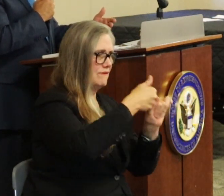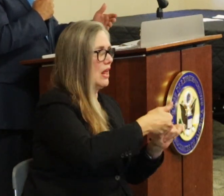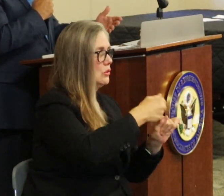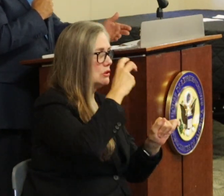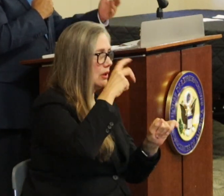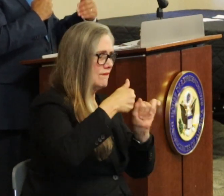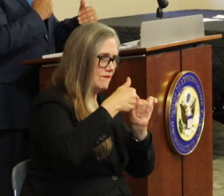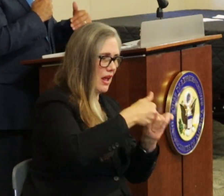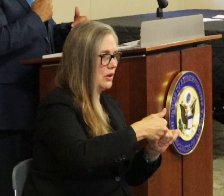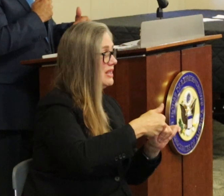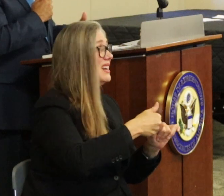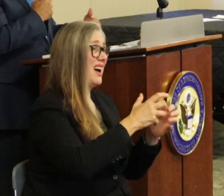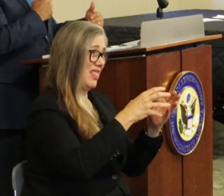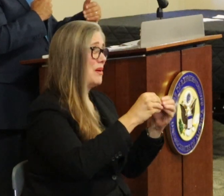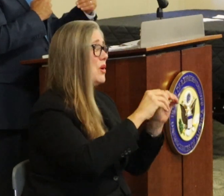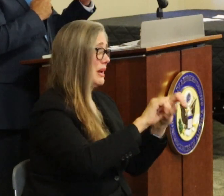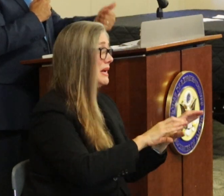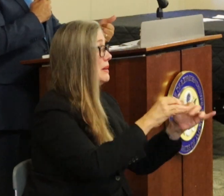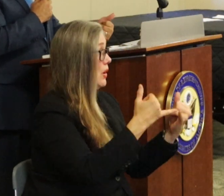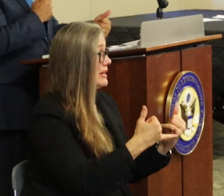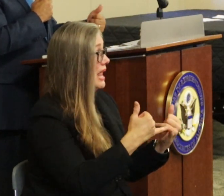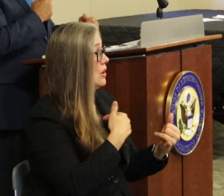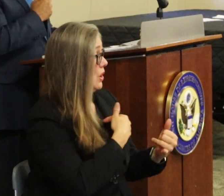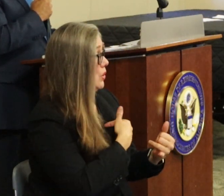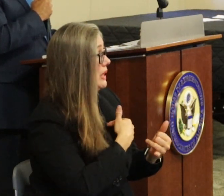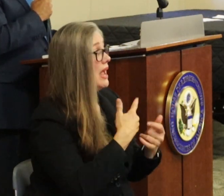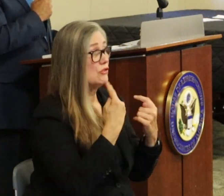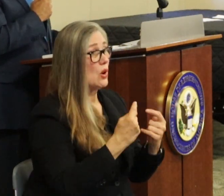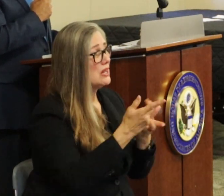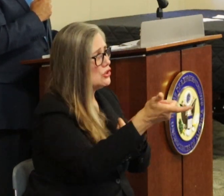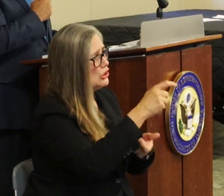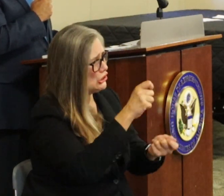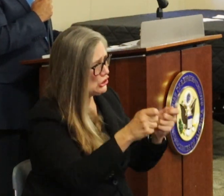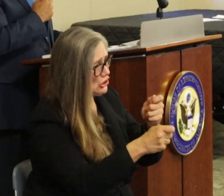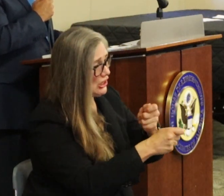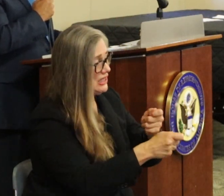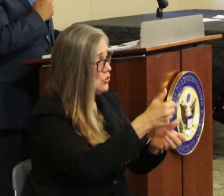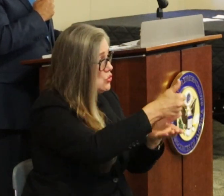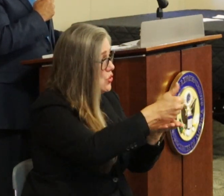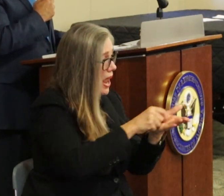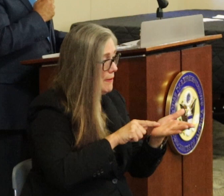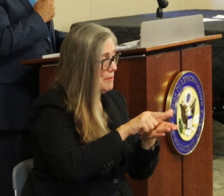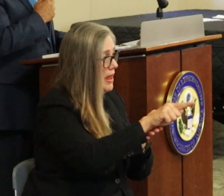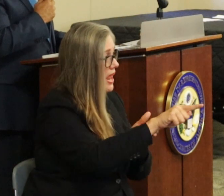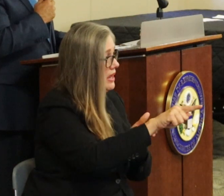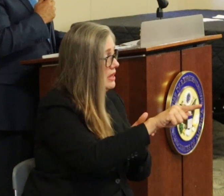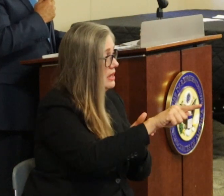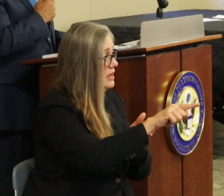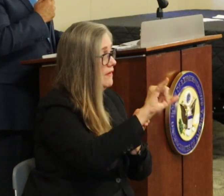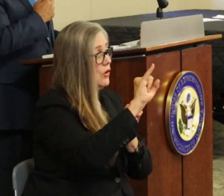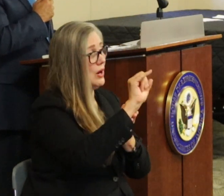direction that has helped pay for the Inflation Reduction Act piece of legislation. And there's always